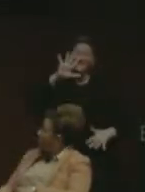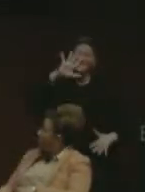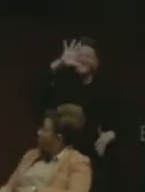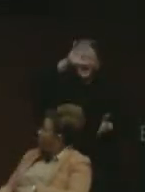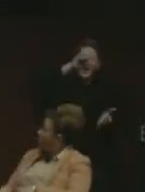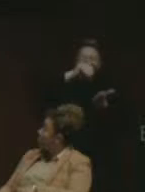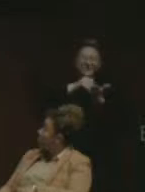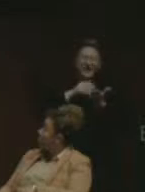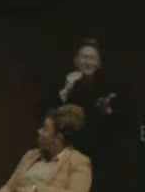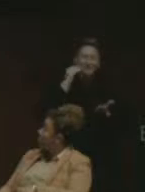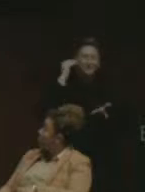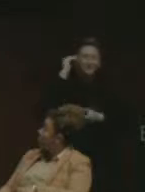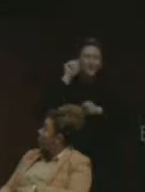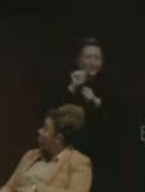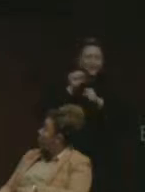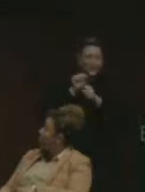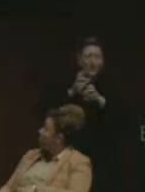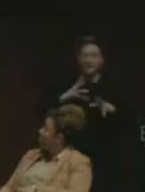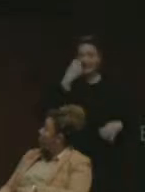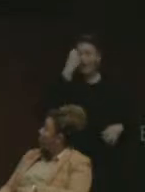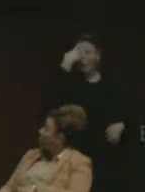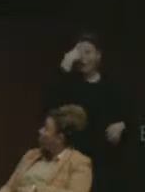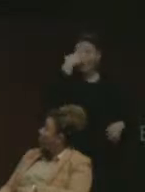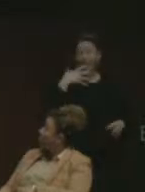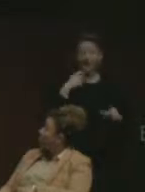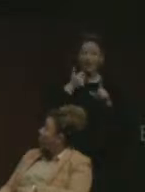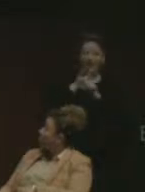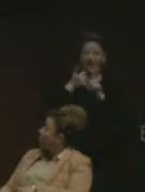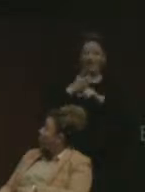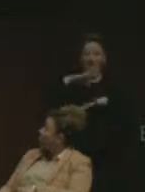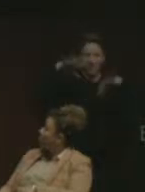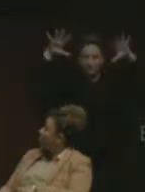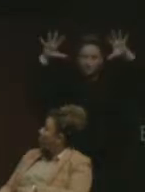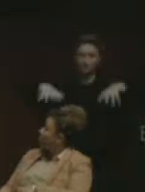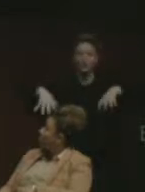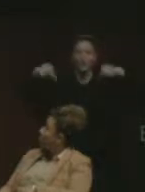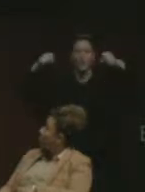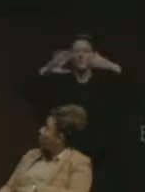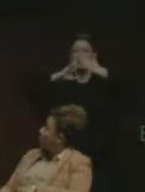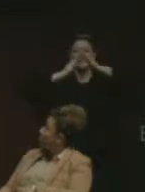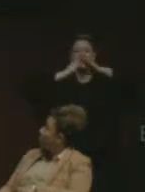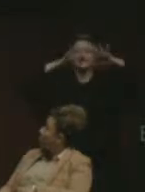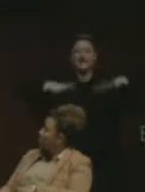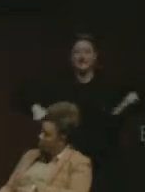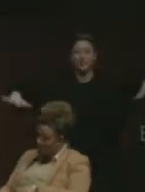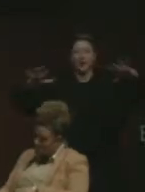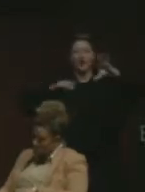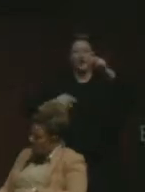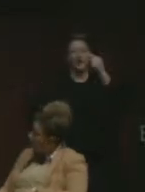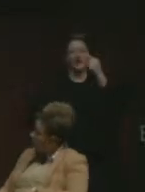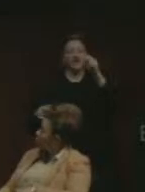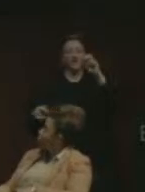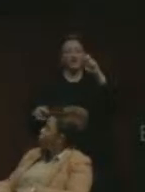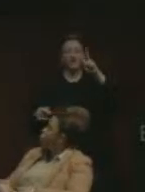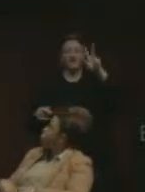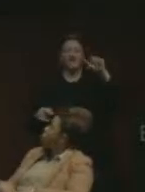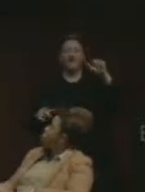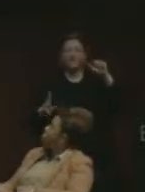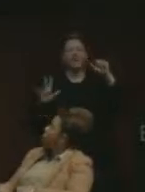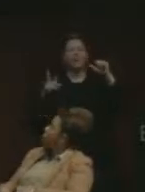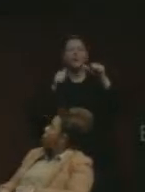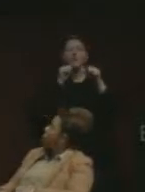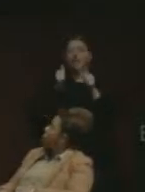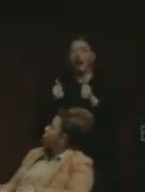domestic workers in Hong Kong, and they took over the city square in Geneva. So domestic workers couldn't speak formally, and yet